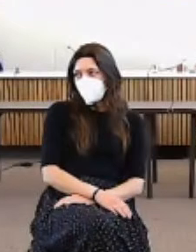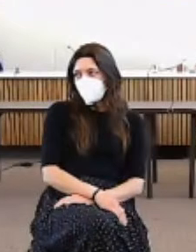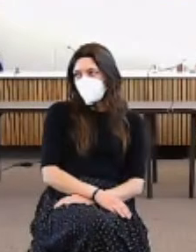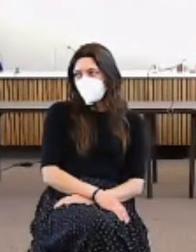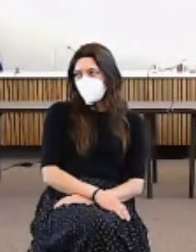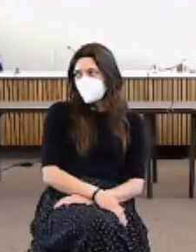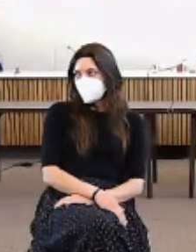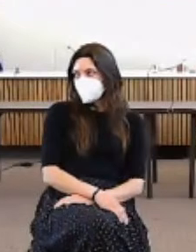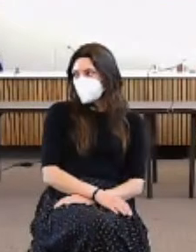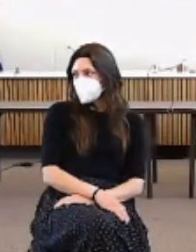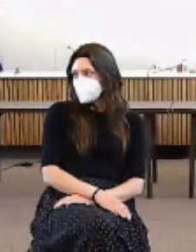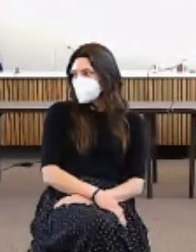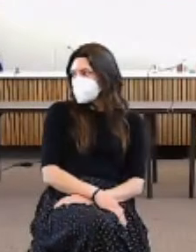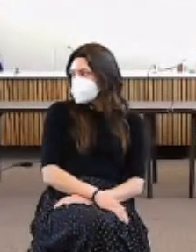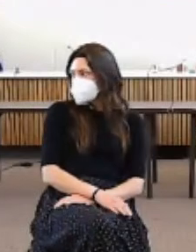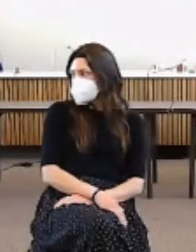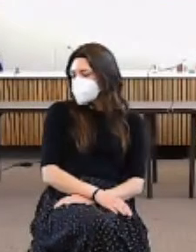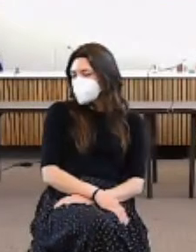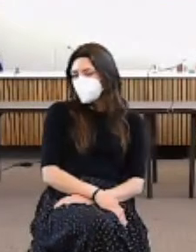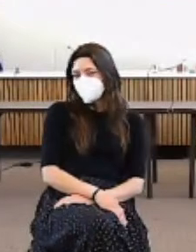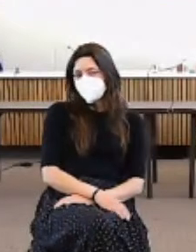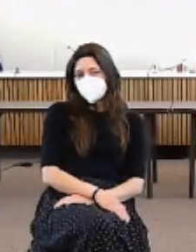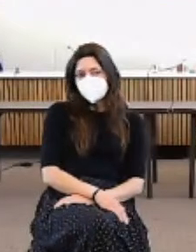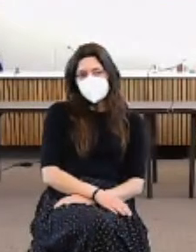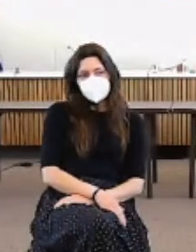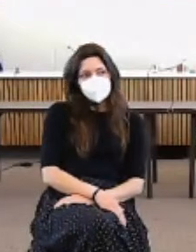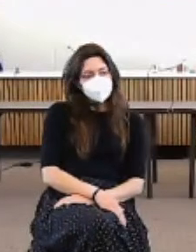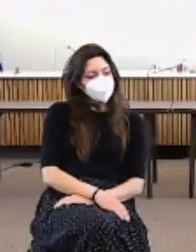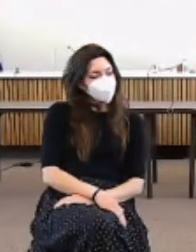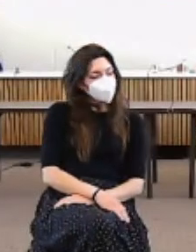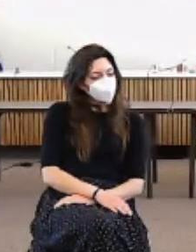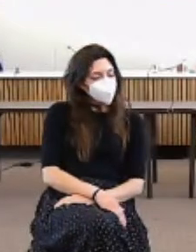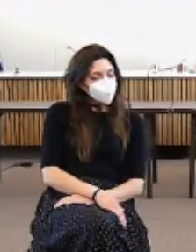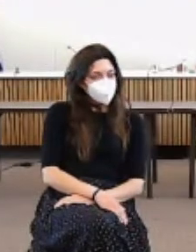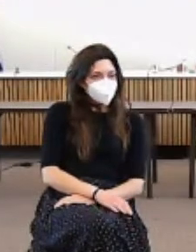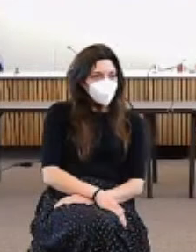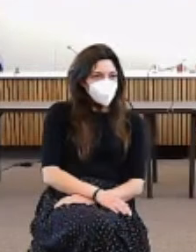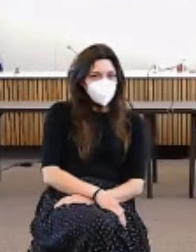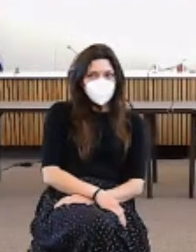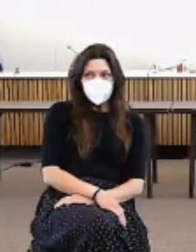I had lunch with a friend and she called me the next night and said, guess what?